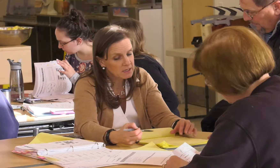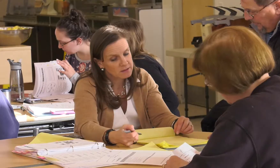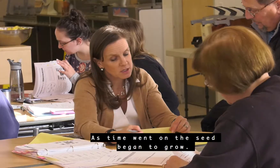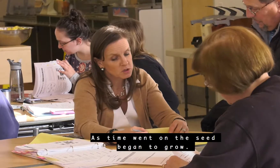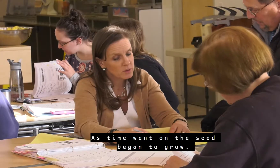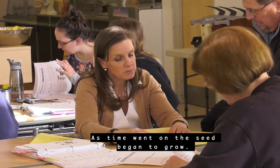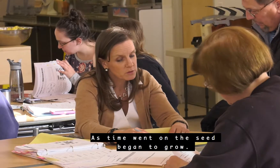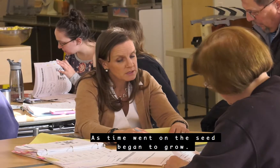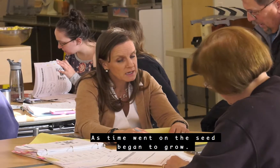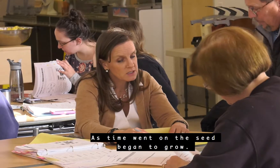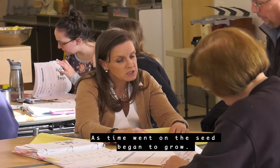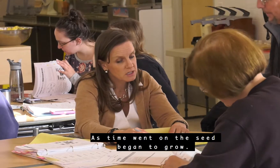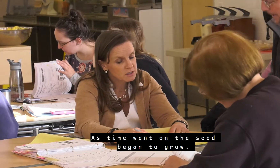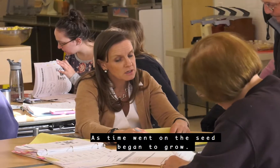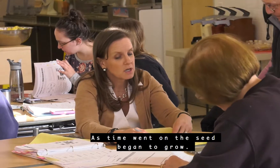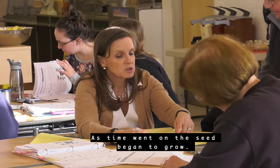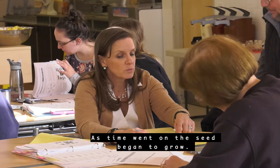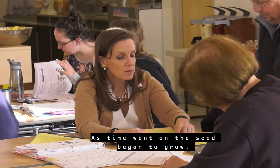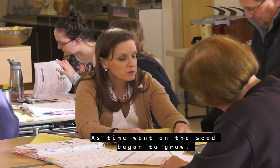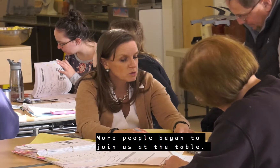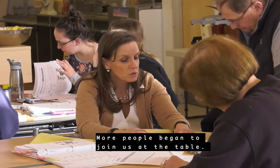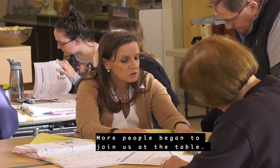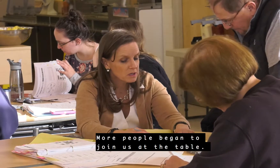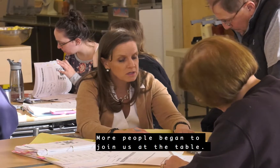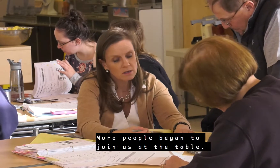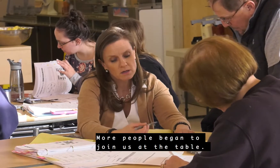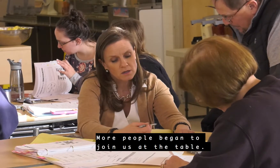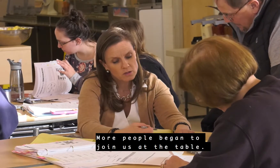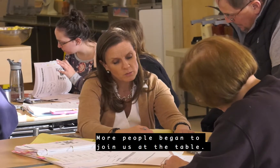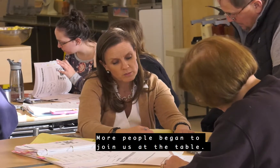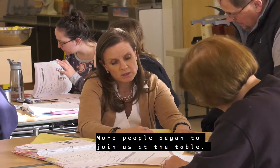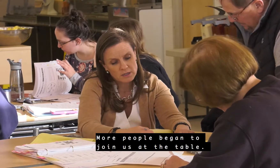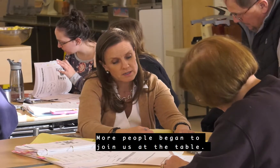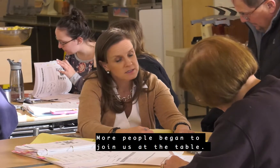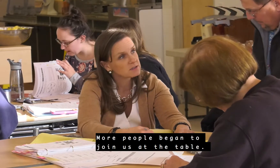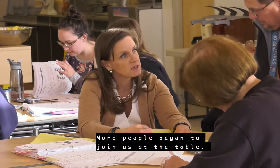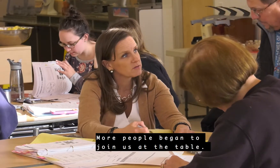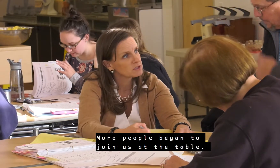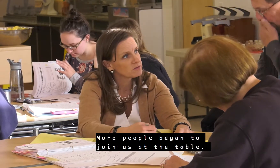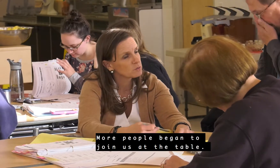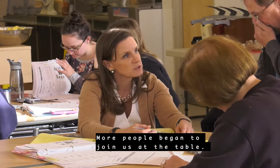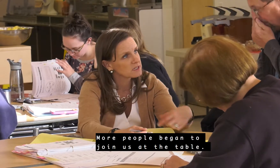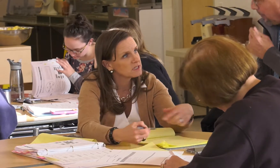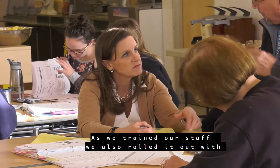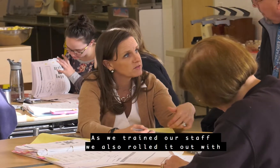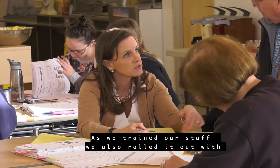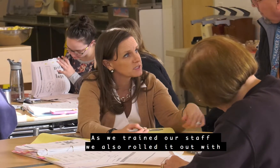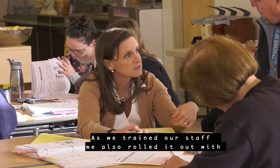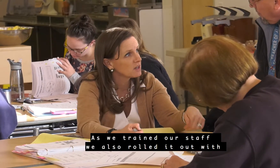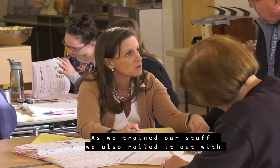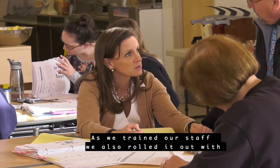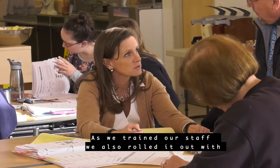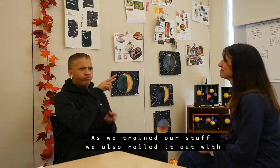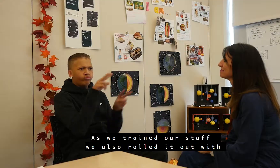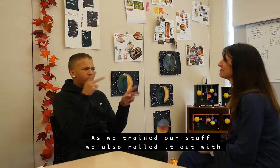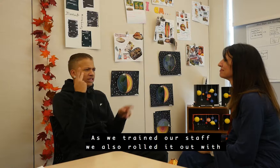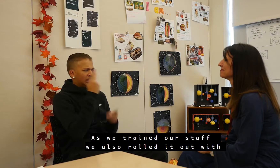As time went on, the seed began to grow. More people began to join us at the table. As we trained our staff, we also